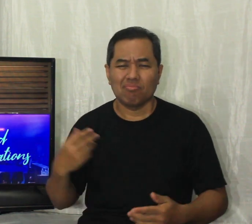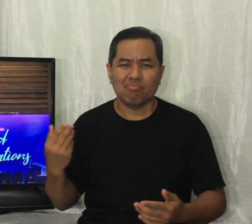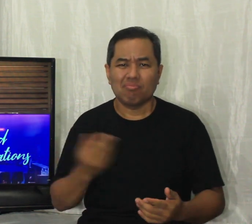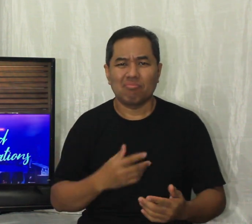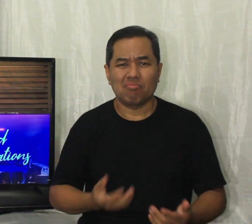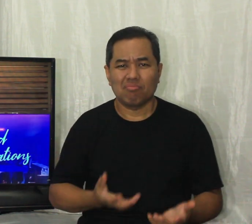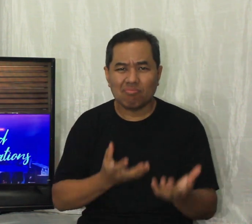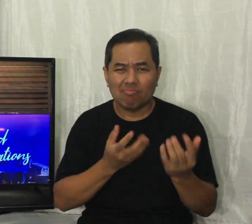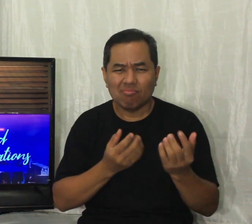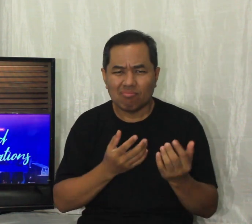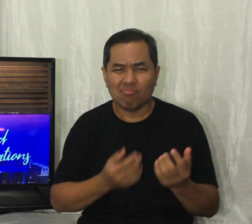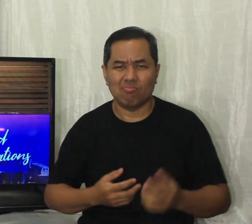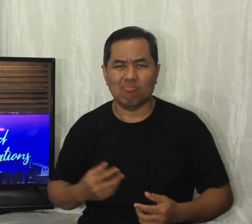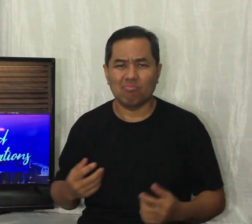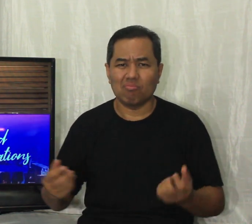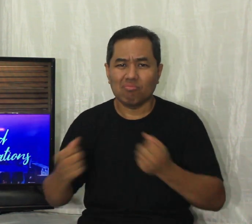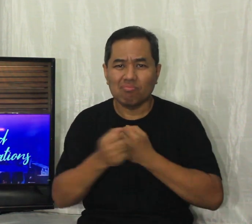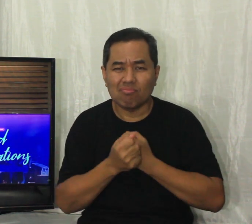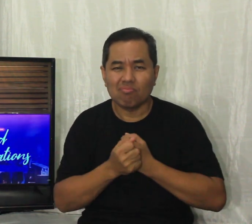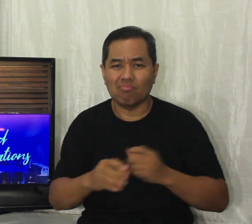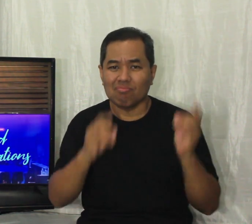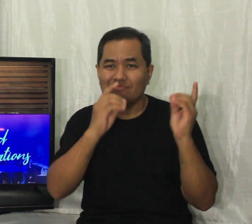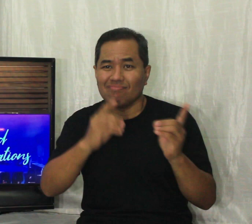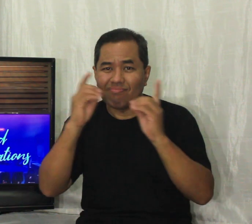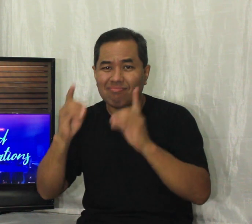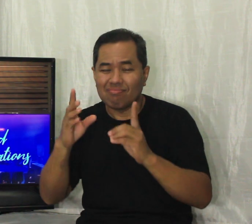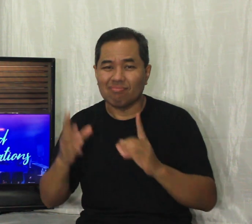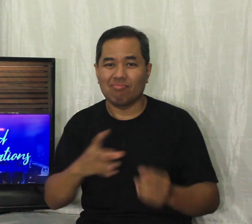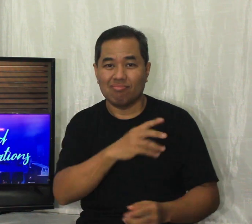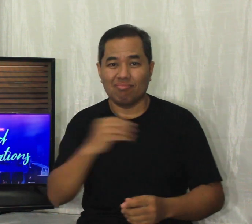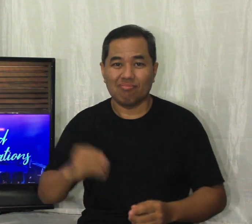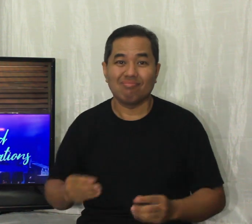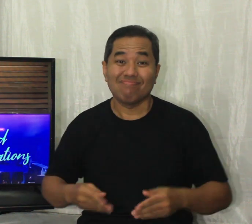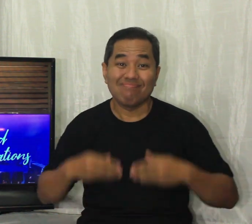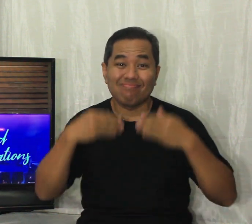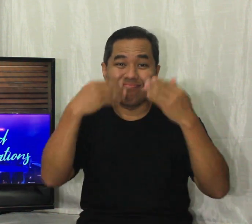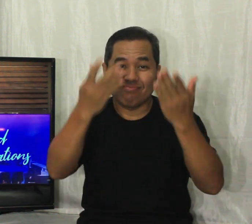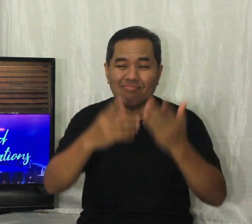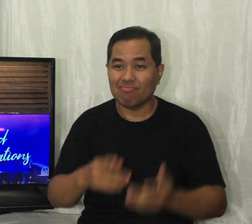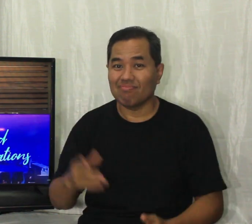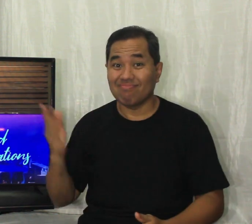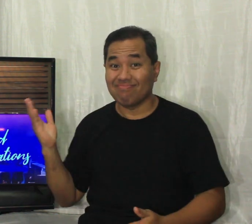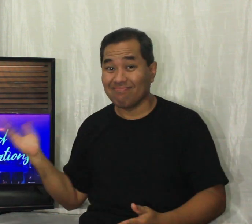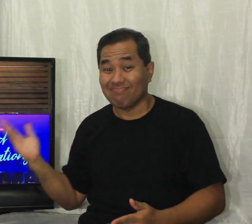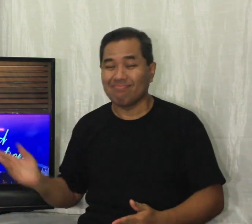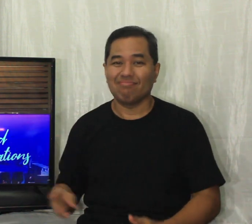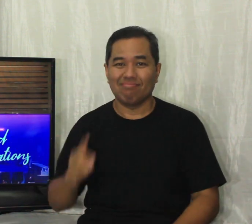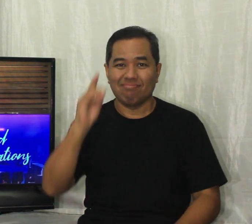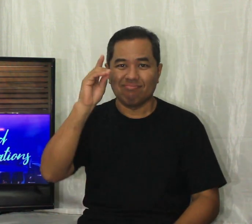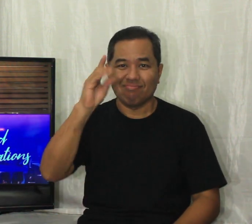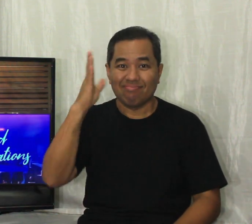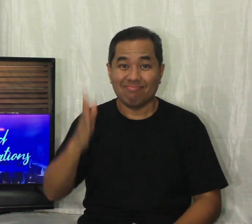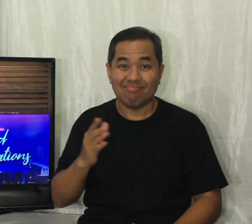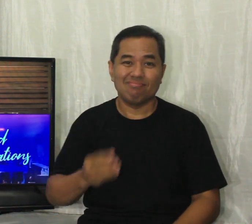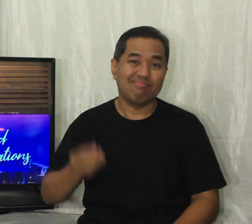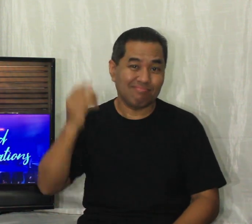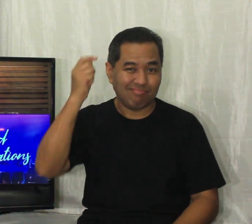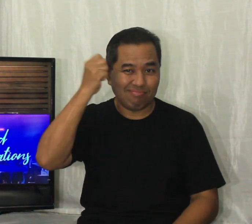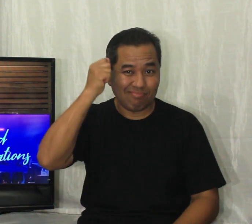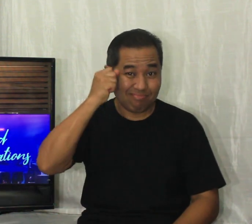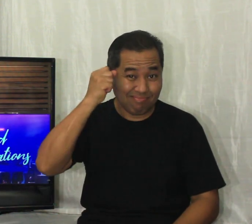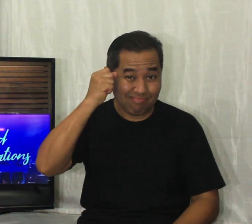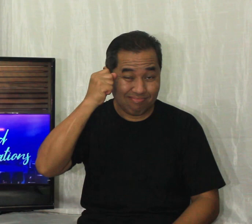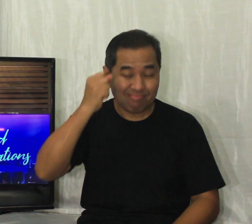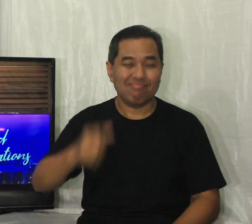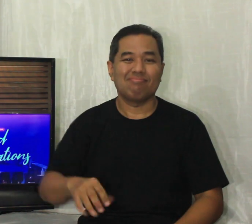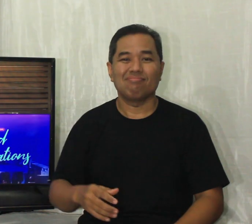first time to join our service, I am Sam, one of the pastors of ICS Church. So I pray